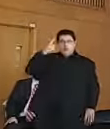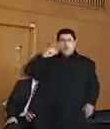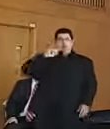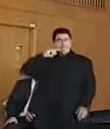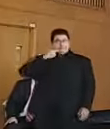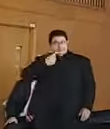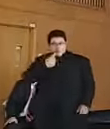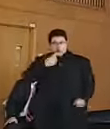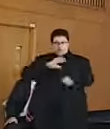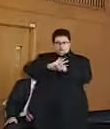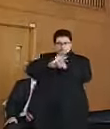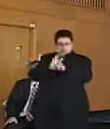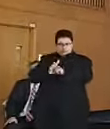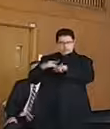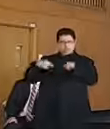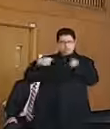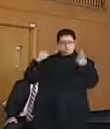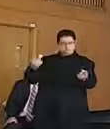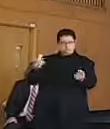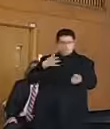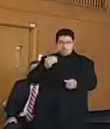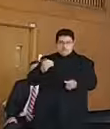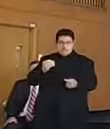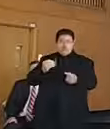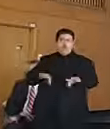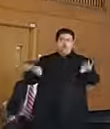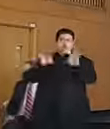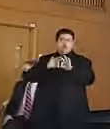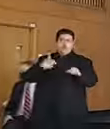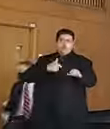serious COVID is and how serious it is that we protect ourselves.